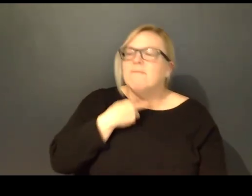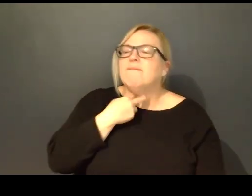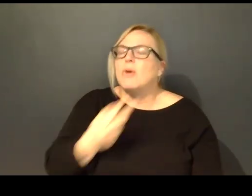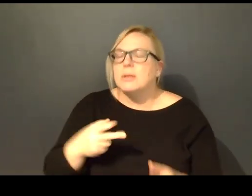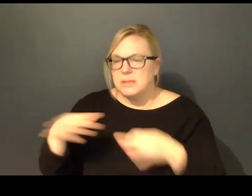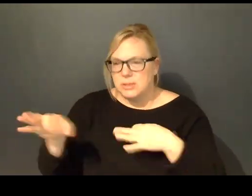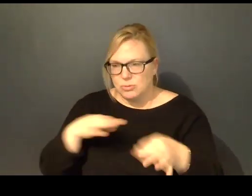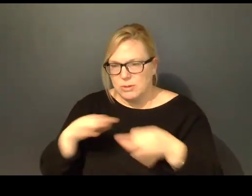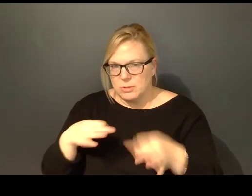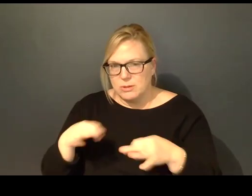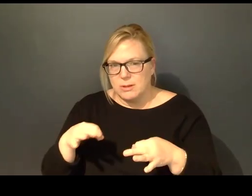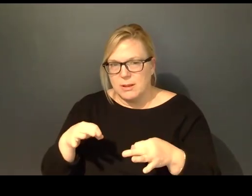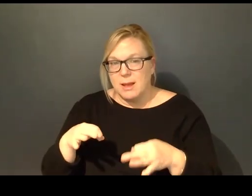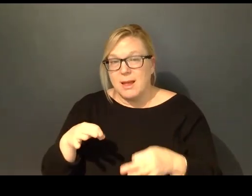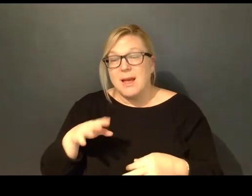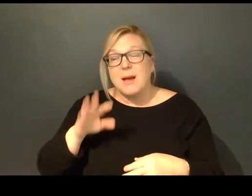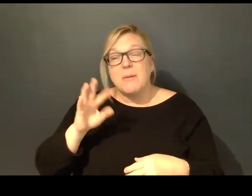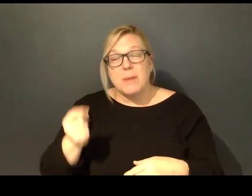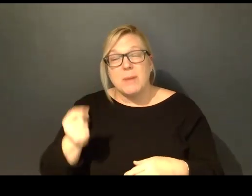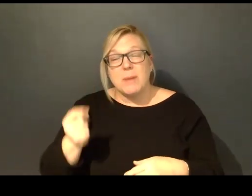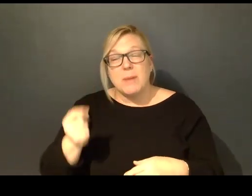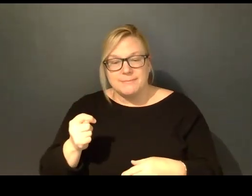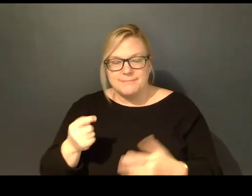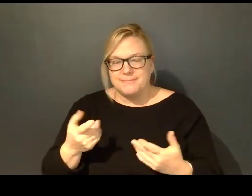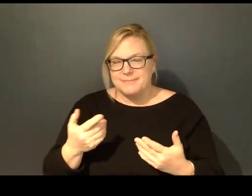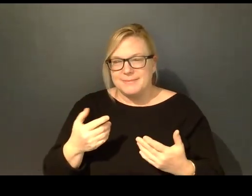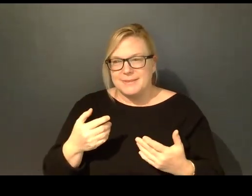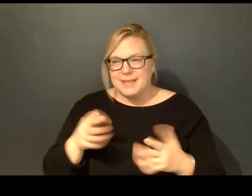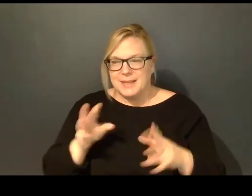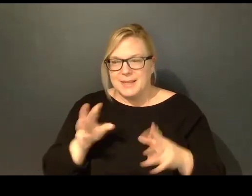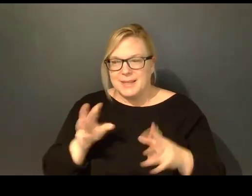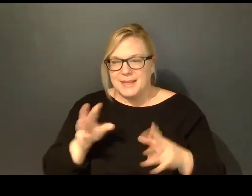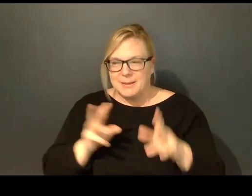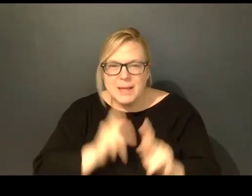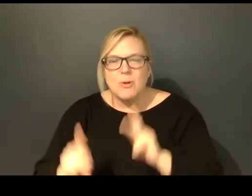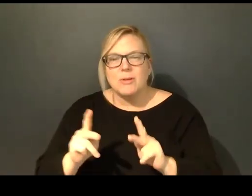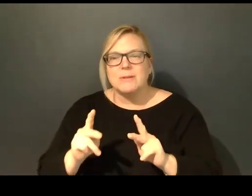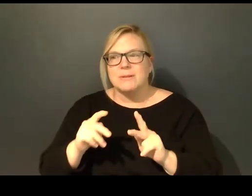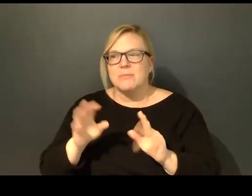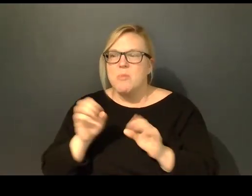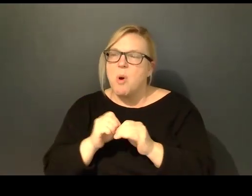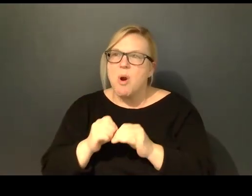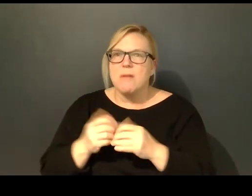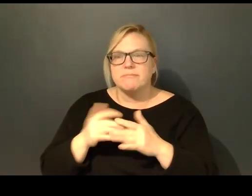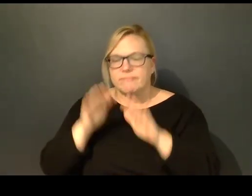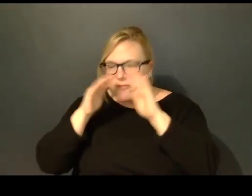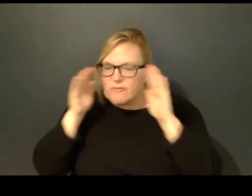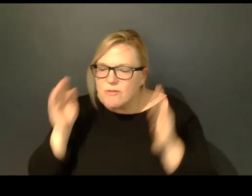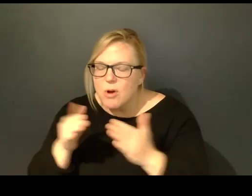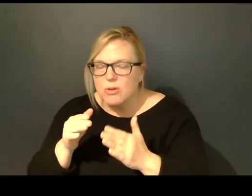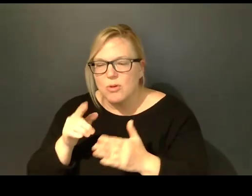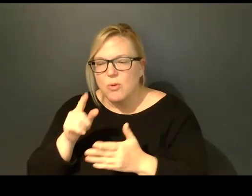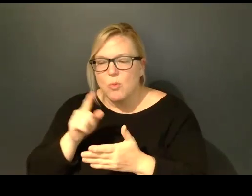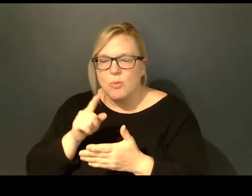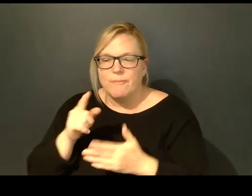become overwhelmingly interested and vested in what is visual. I think you're right. I mean, talking